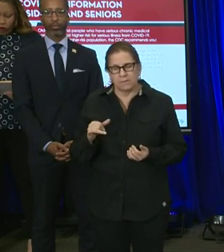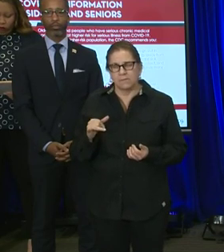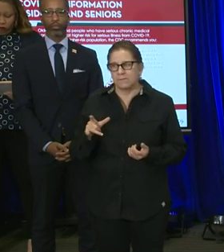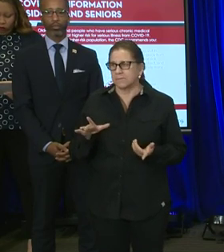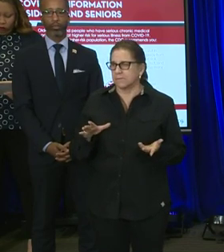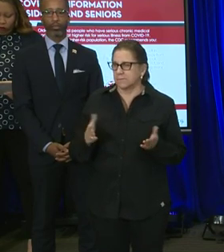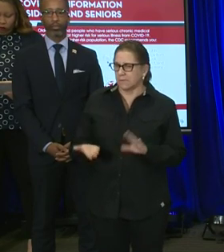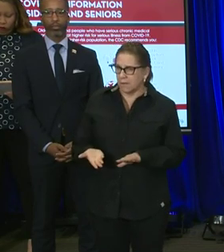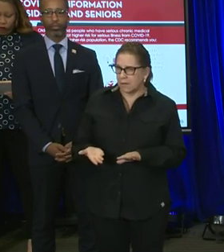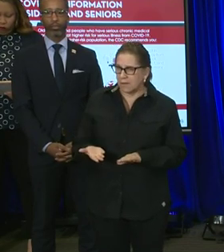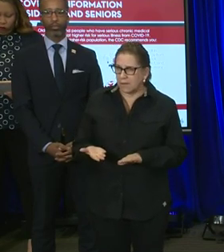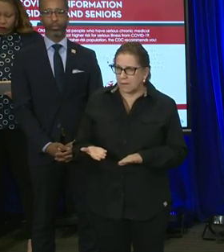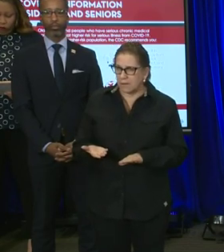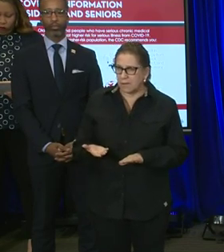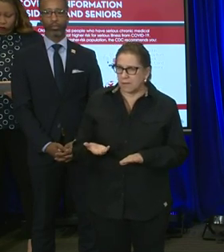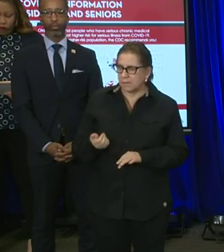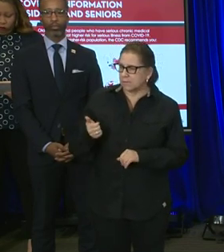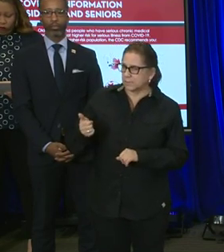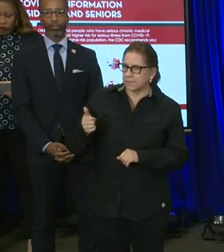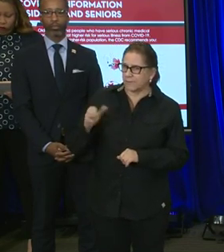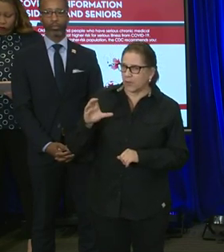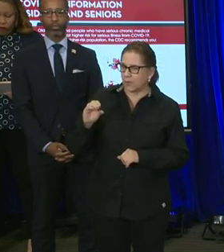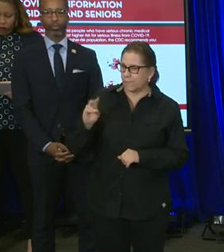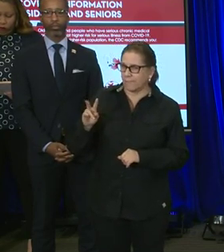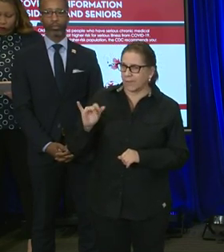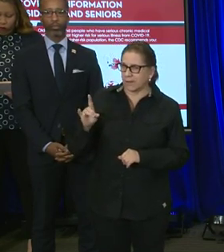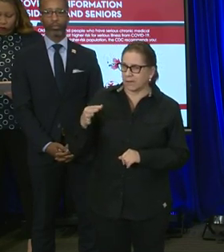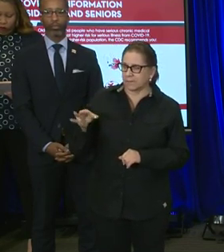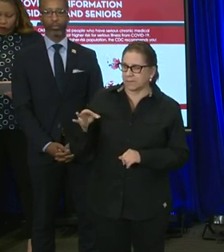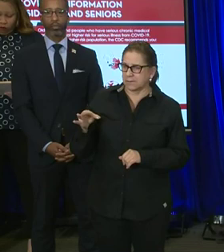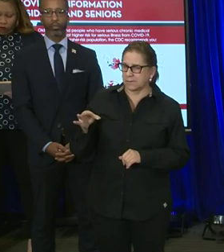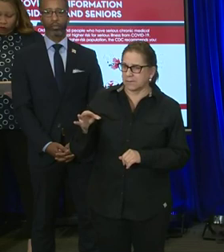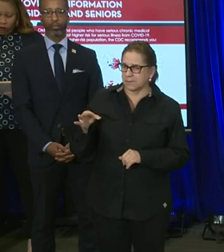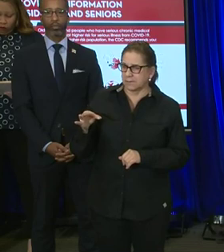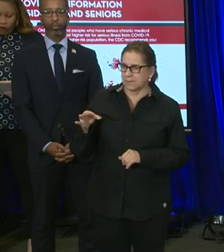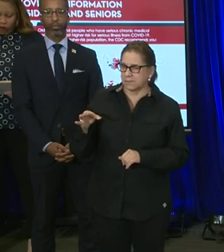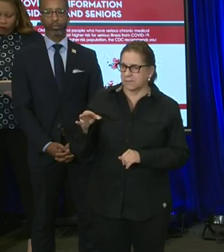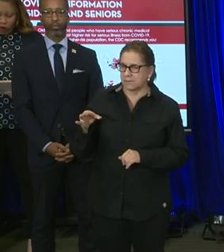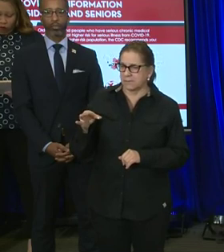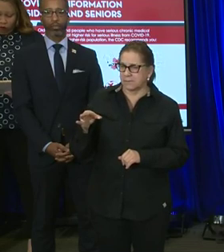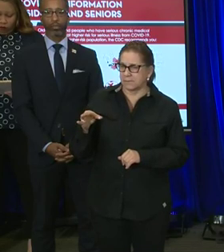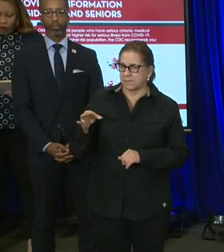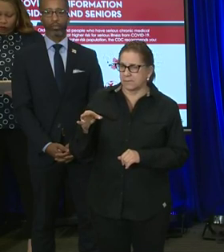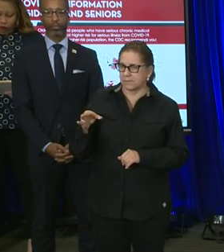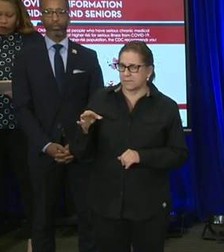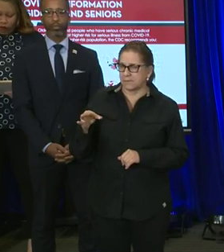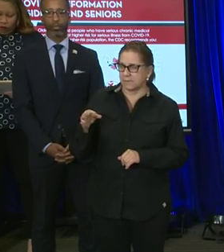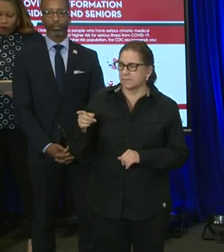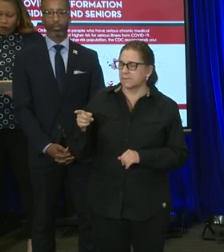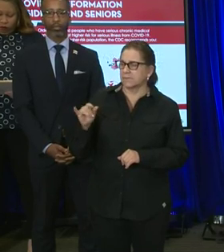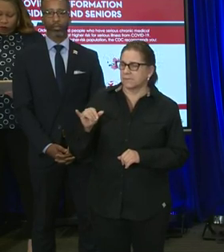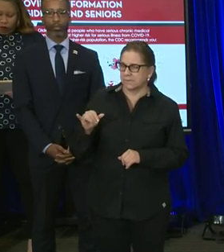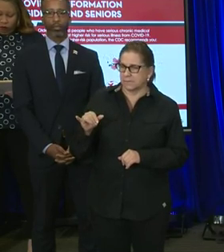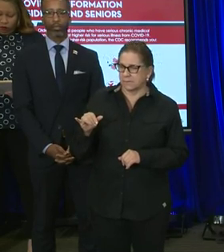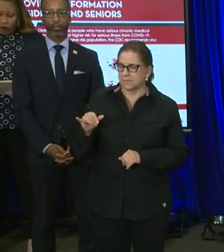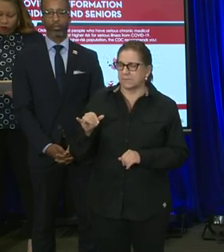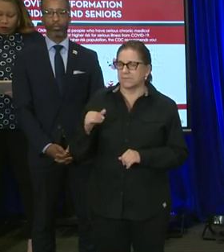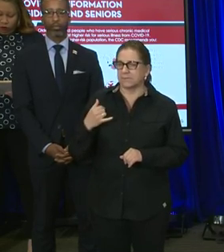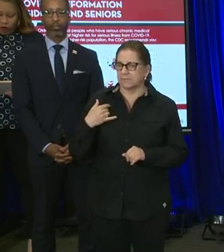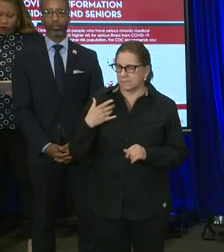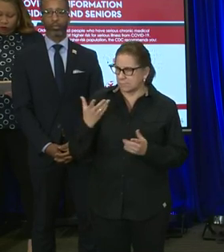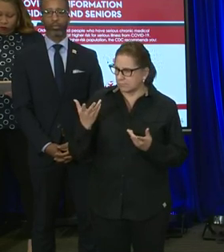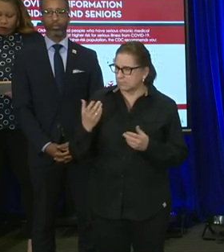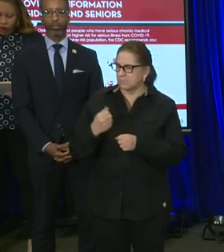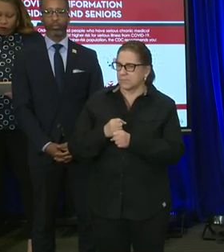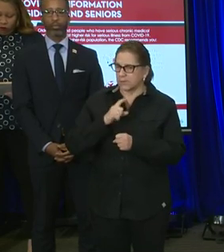related to COVID-19 underscores the important points that Mayor Bowser has mentioned. It is very important for the